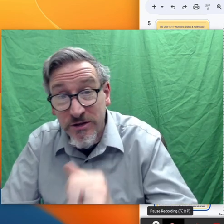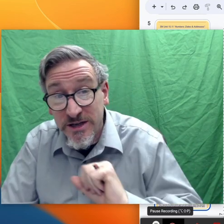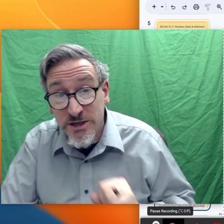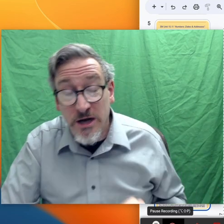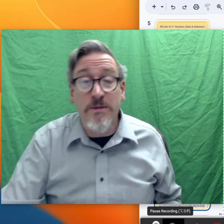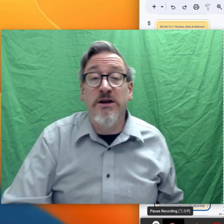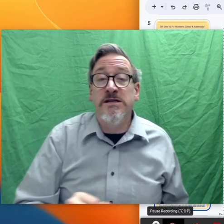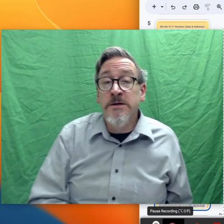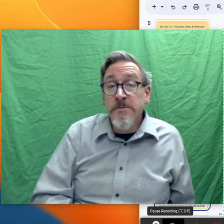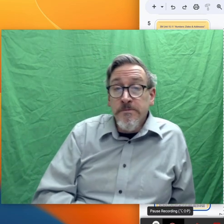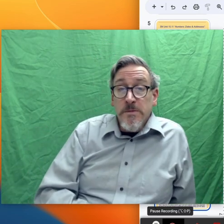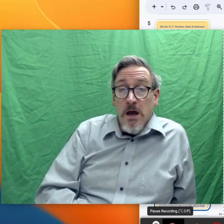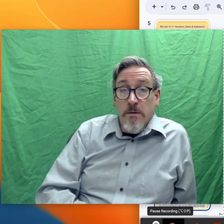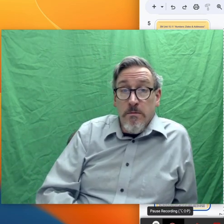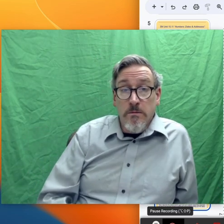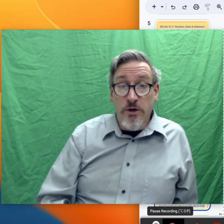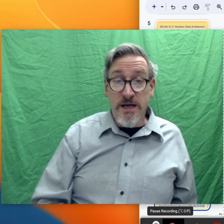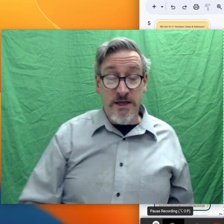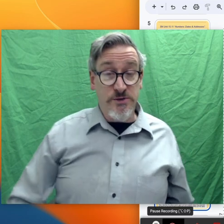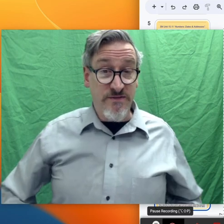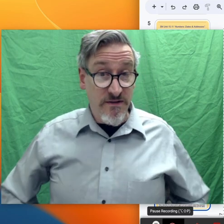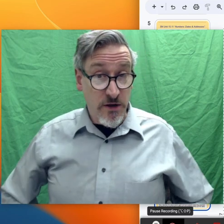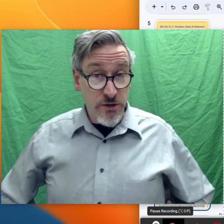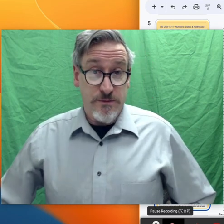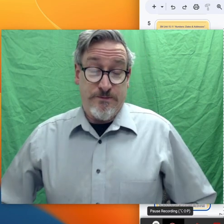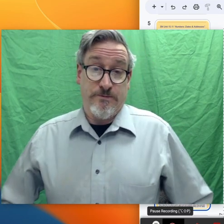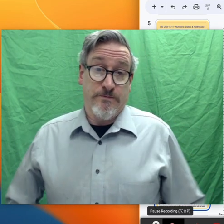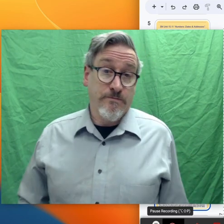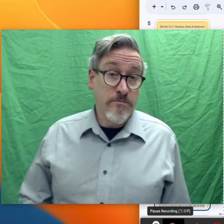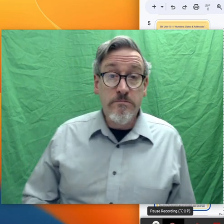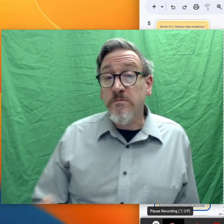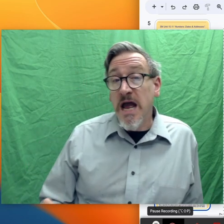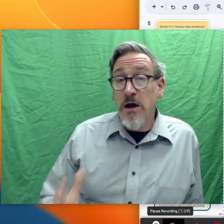Another good thing to talk about is looking at the history of deaf culture.